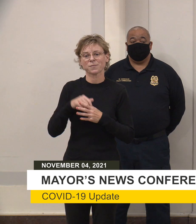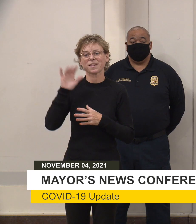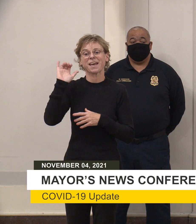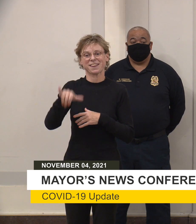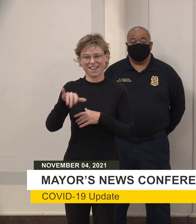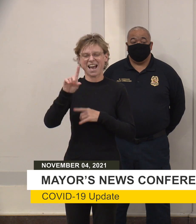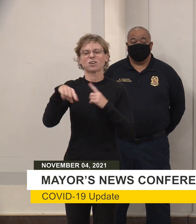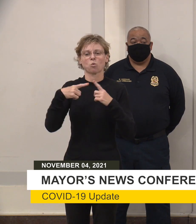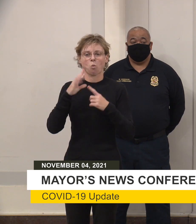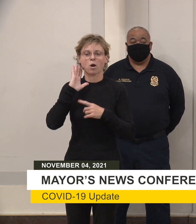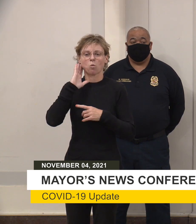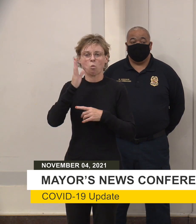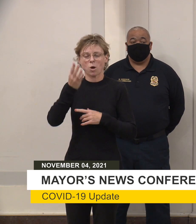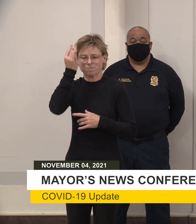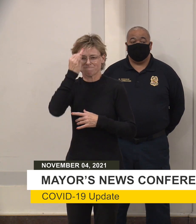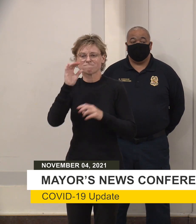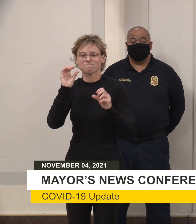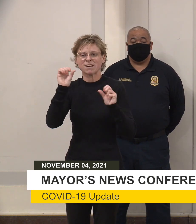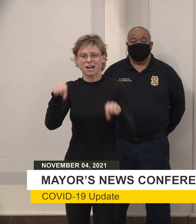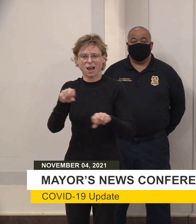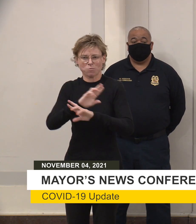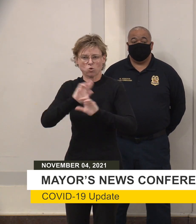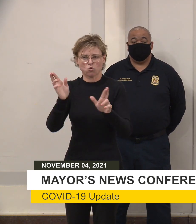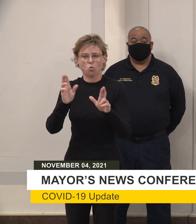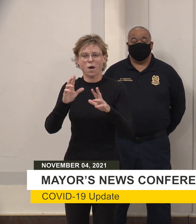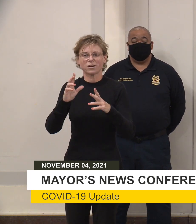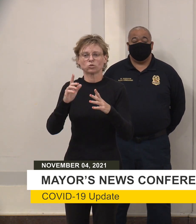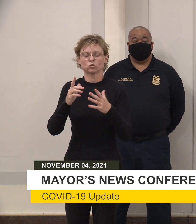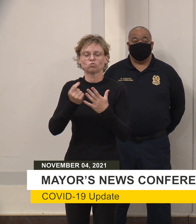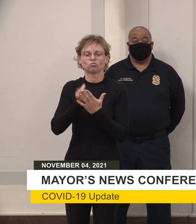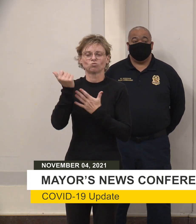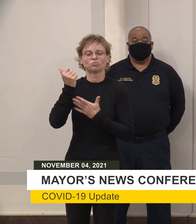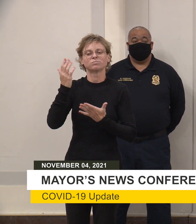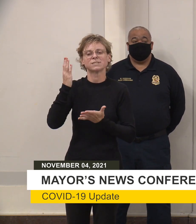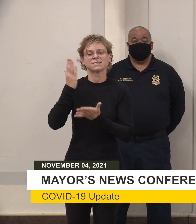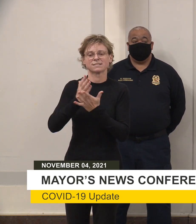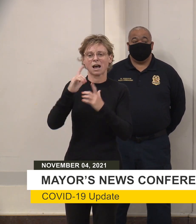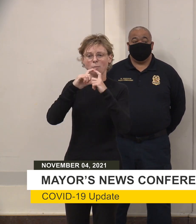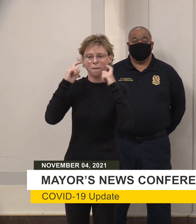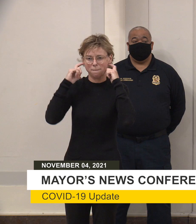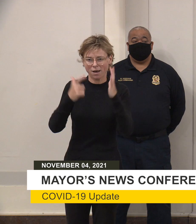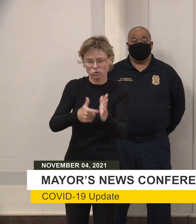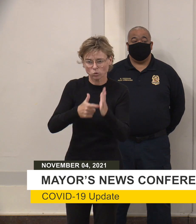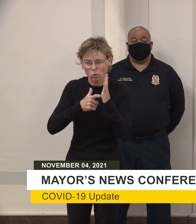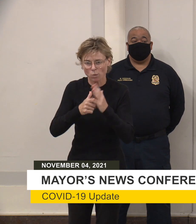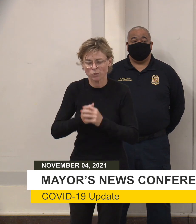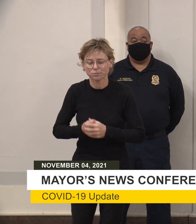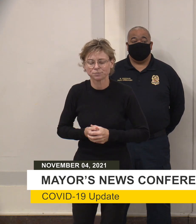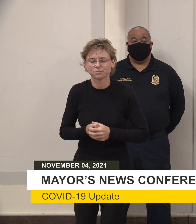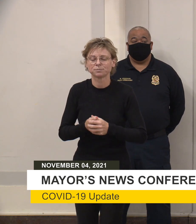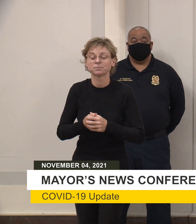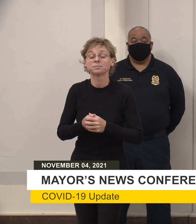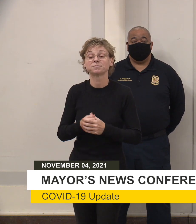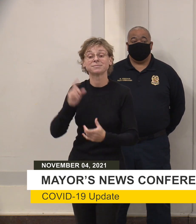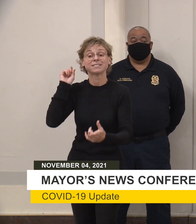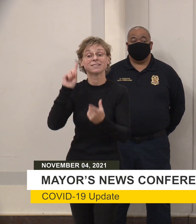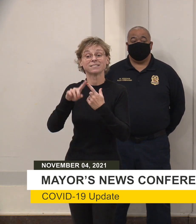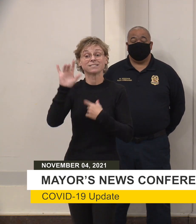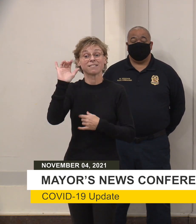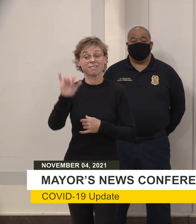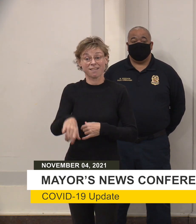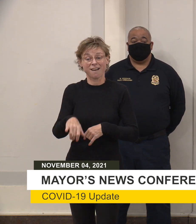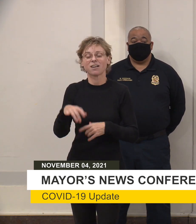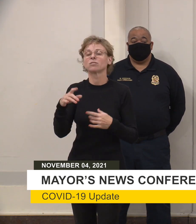mandate. While the city continues to experience substantial transmission, indoor masking continues to be an effective way of preventing